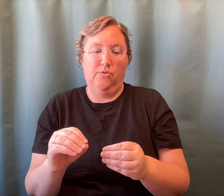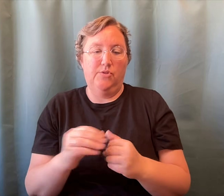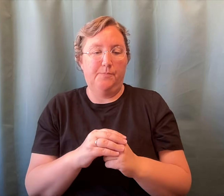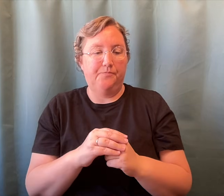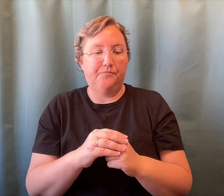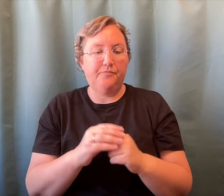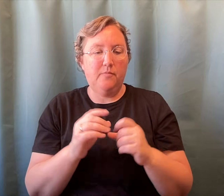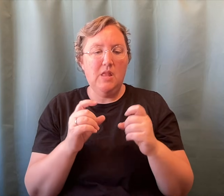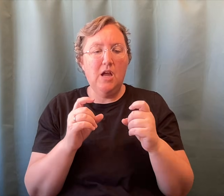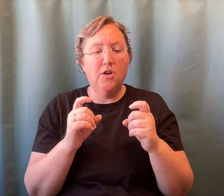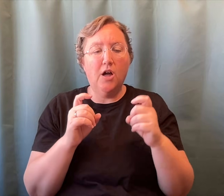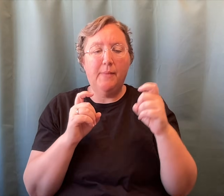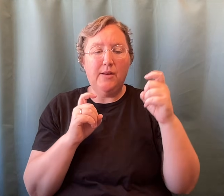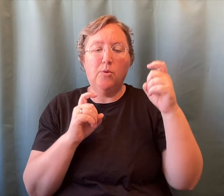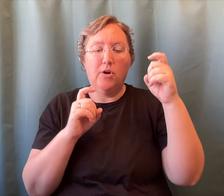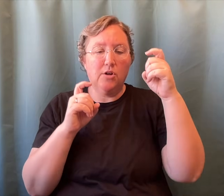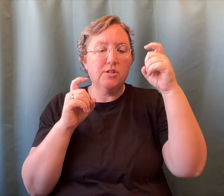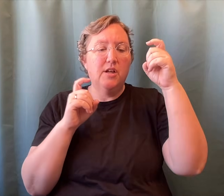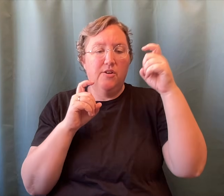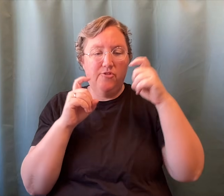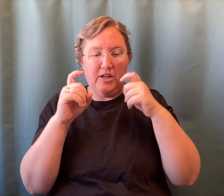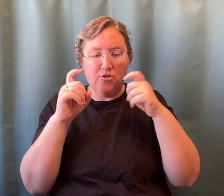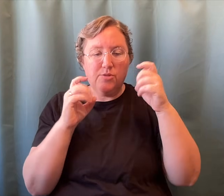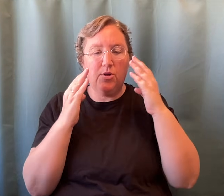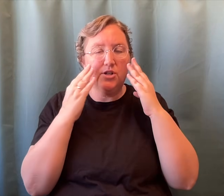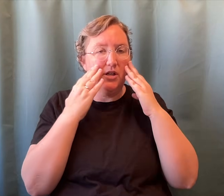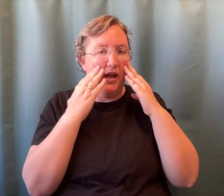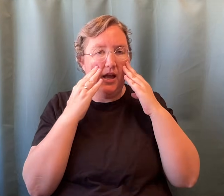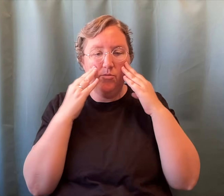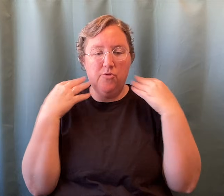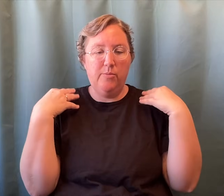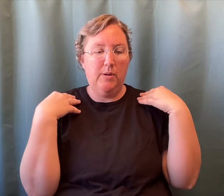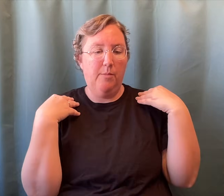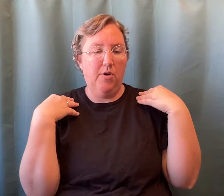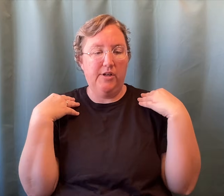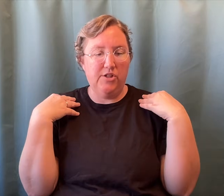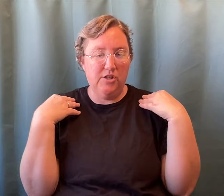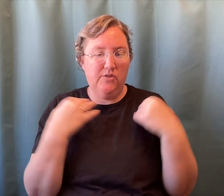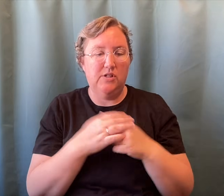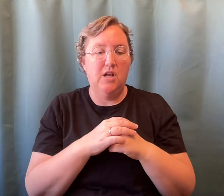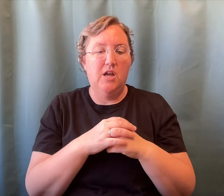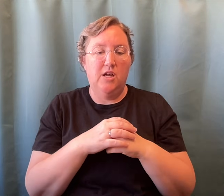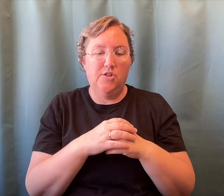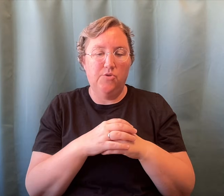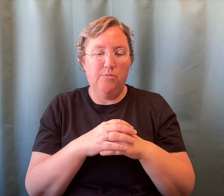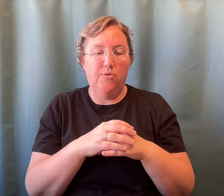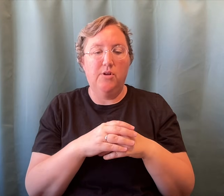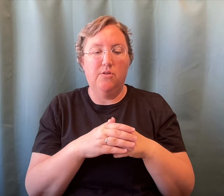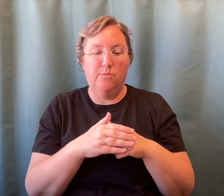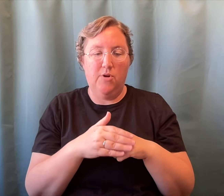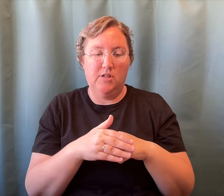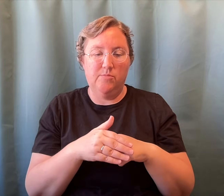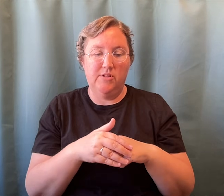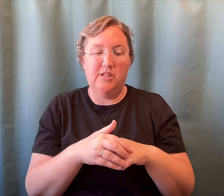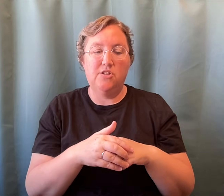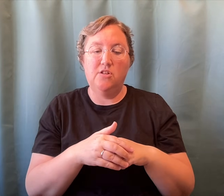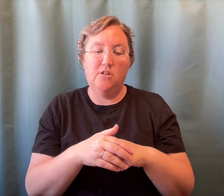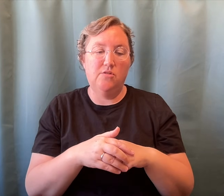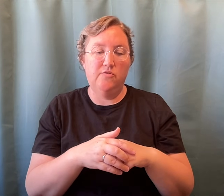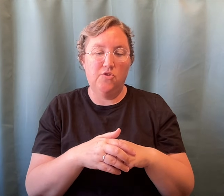moves. Non-manual markers, facial expression, head movement, and body shifts. And joint point or proximalization, the use of